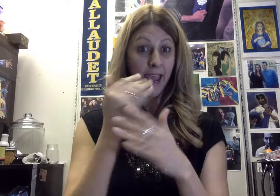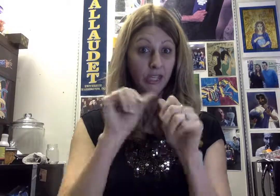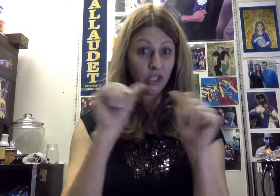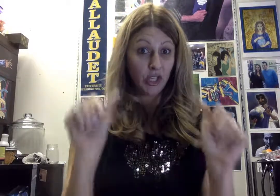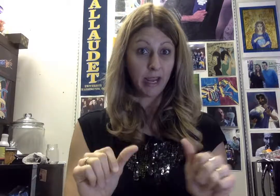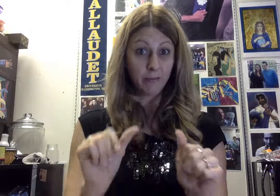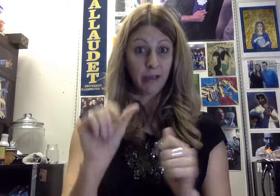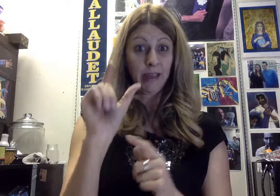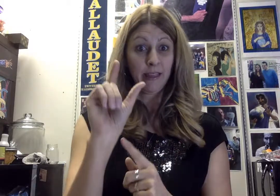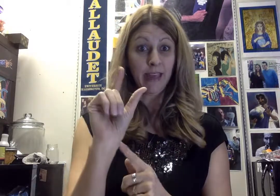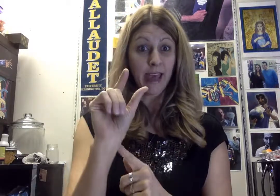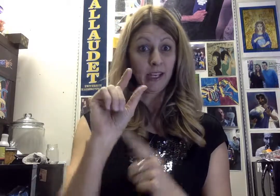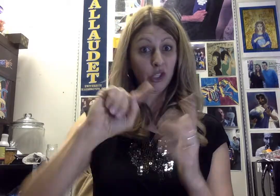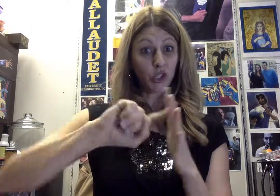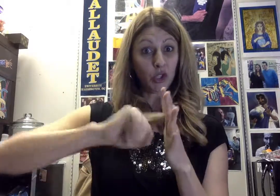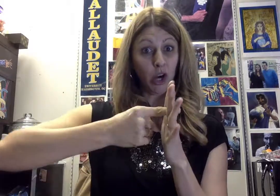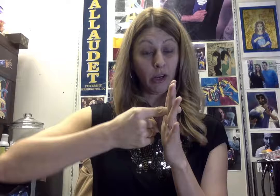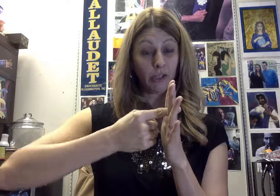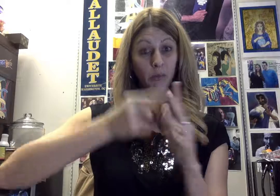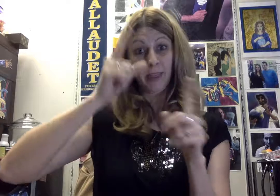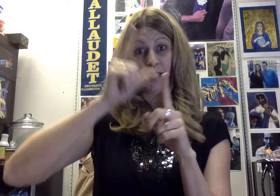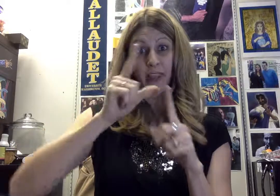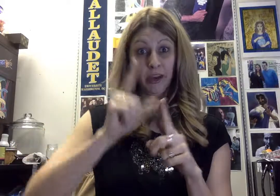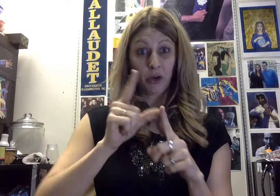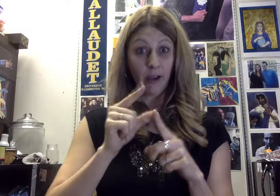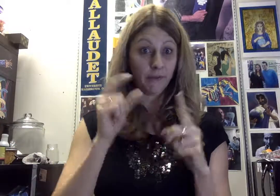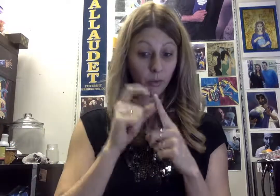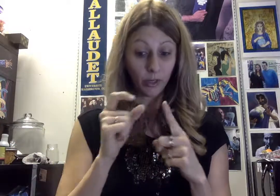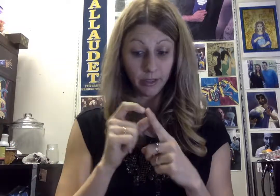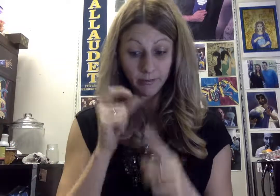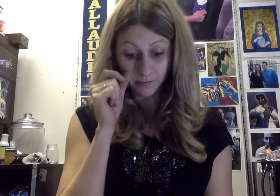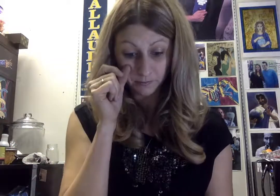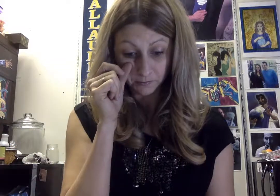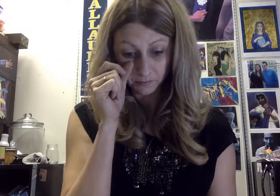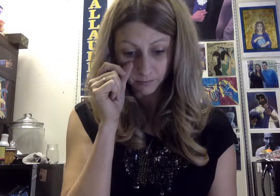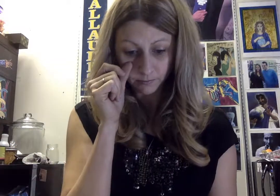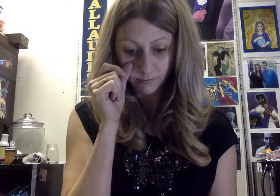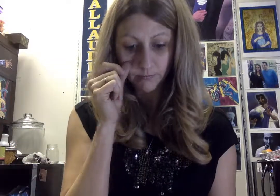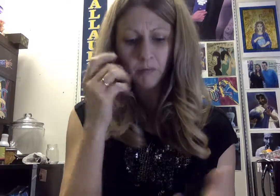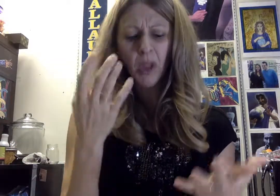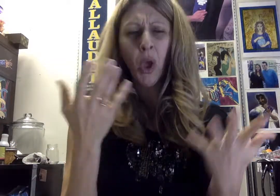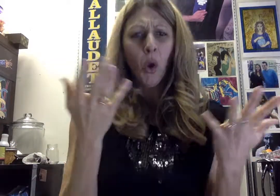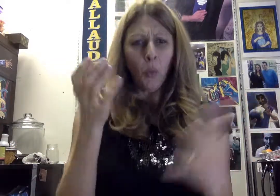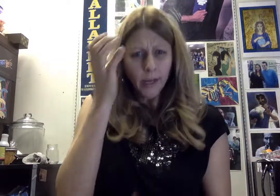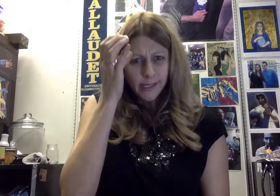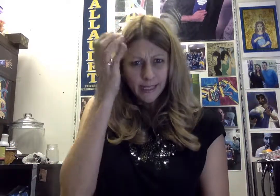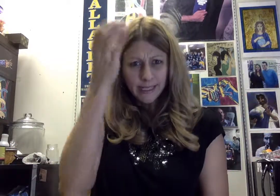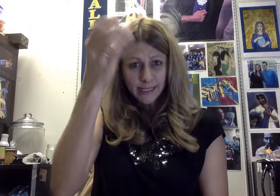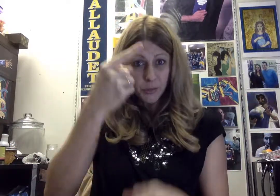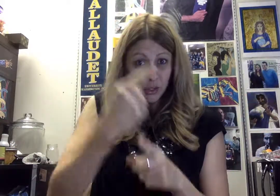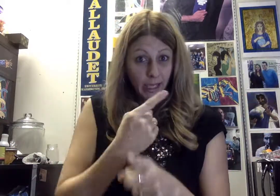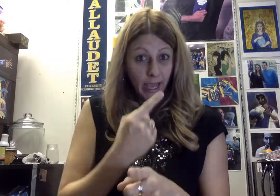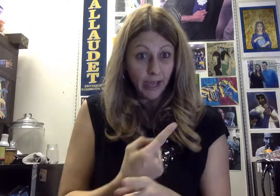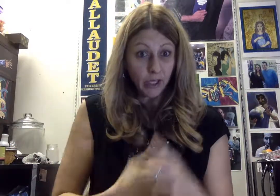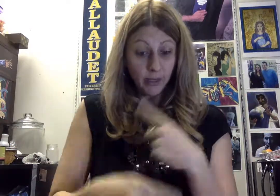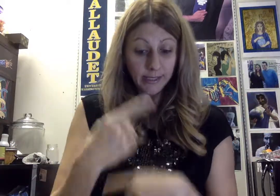hand shape that starts with the letter of the word. What is conceptually accurate